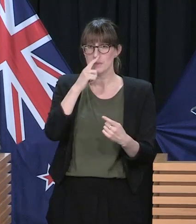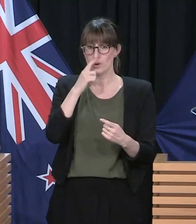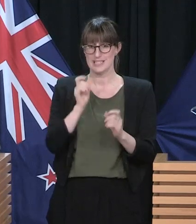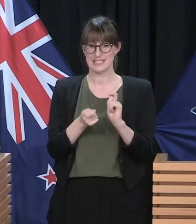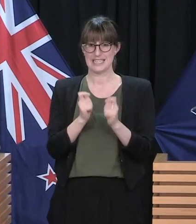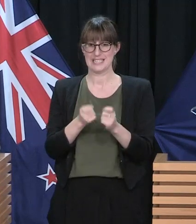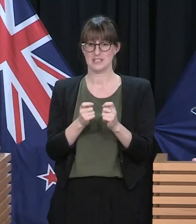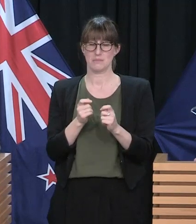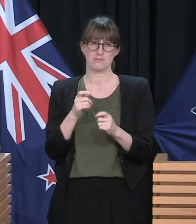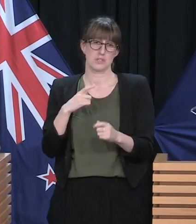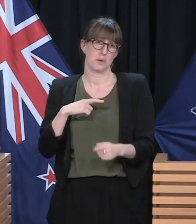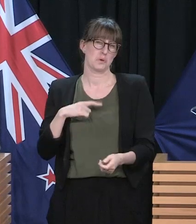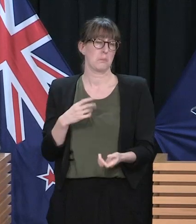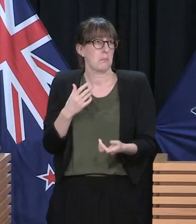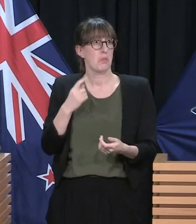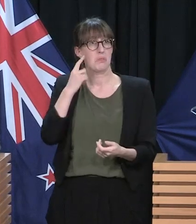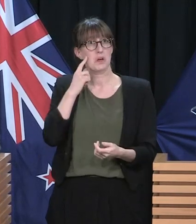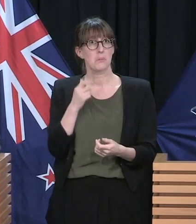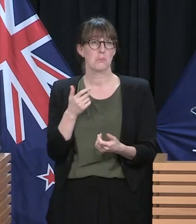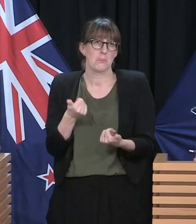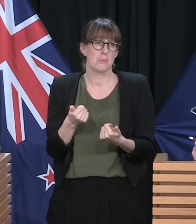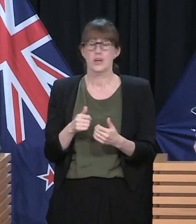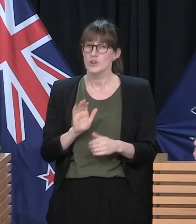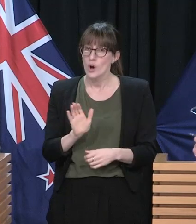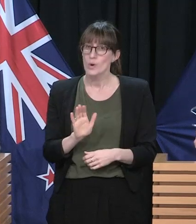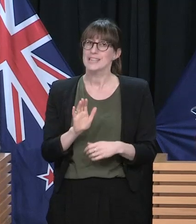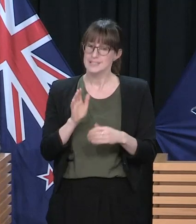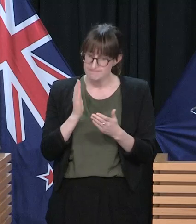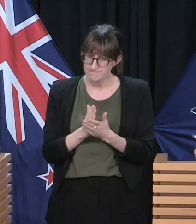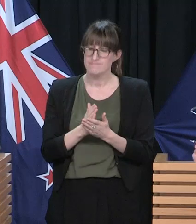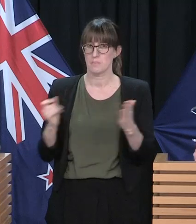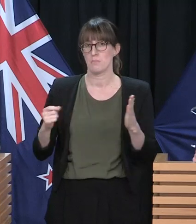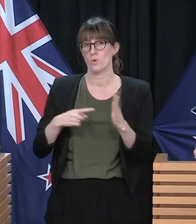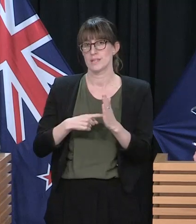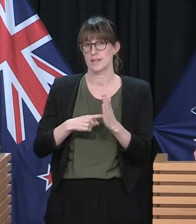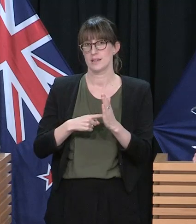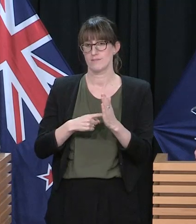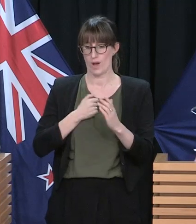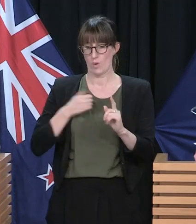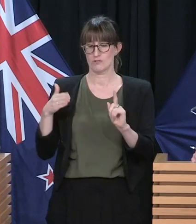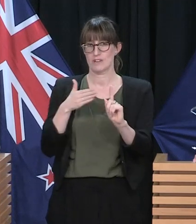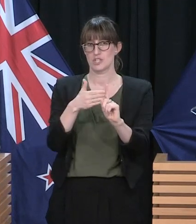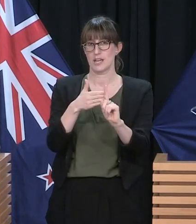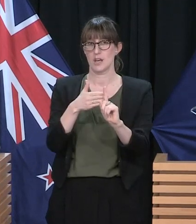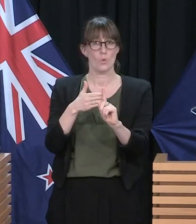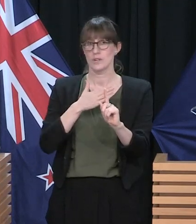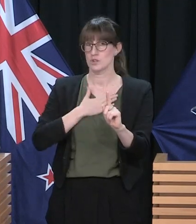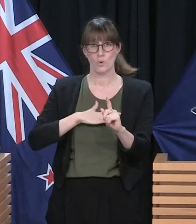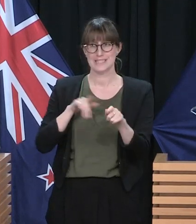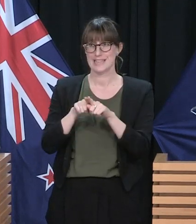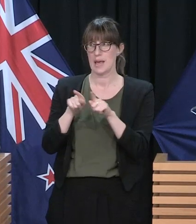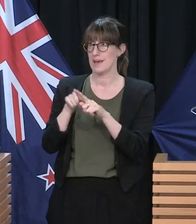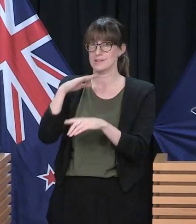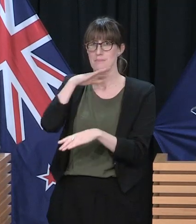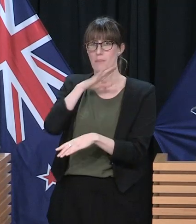It is an absolutely fundamental part of our strategy, and what we don't want to be is in a situation like Melbourne where